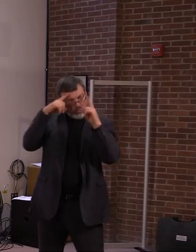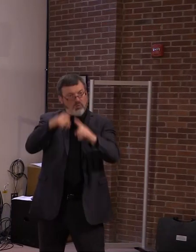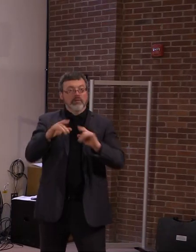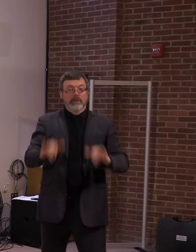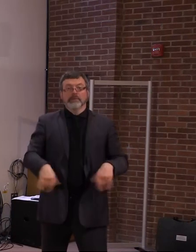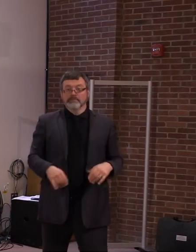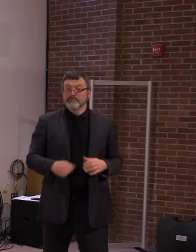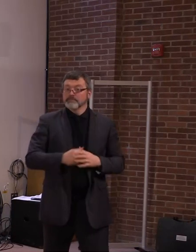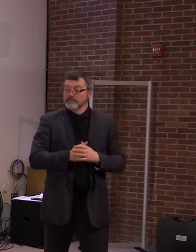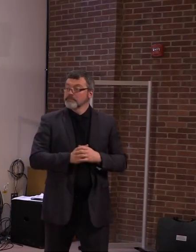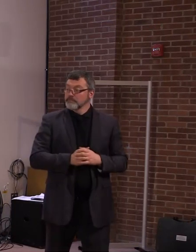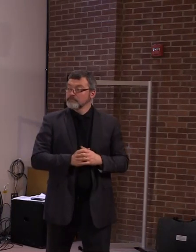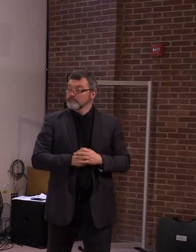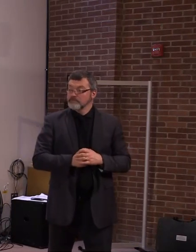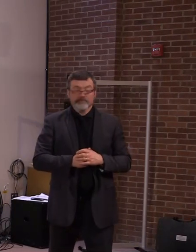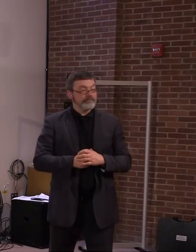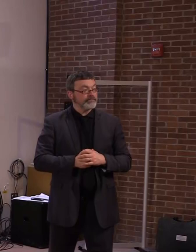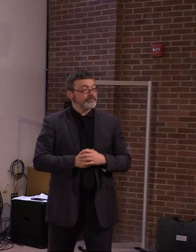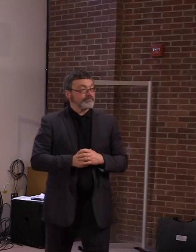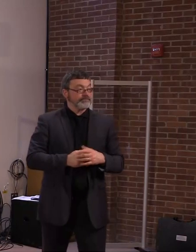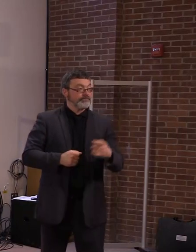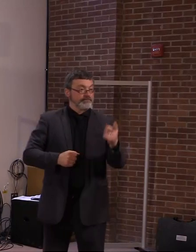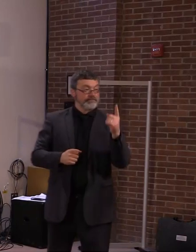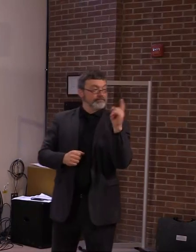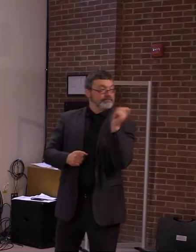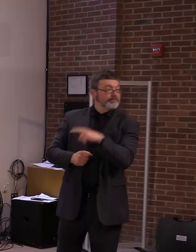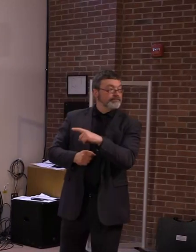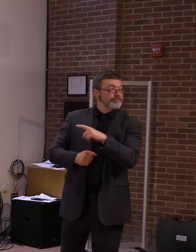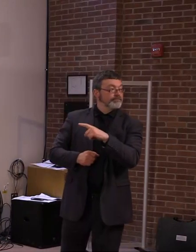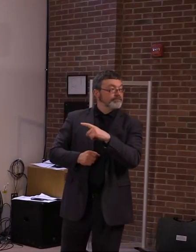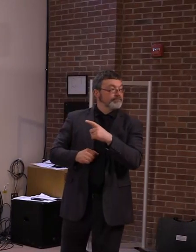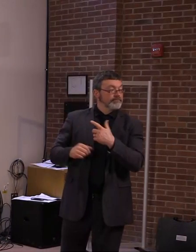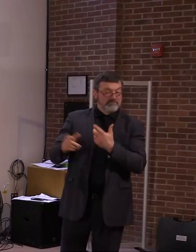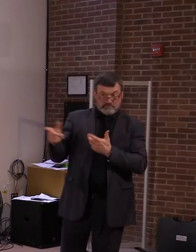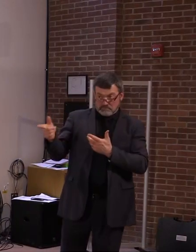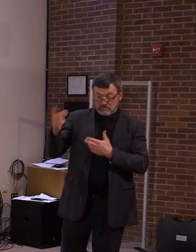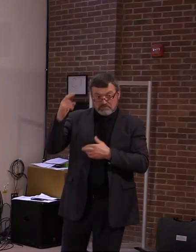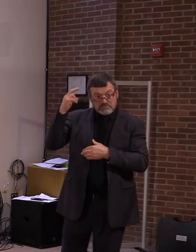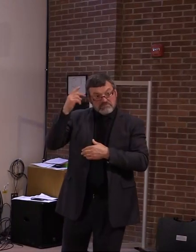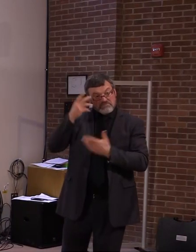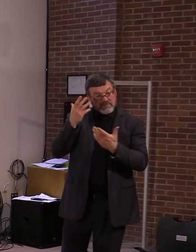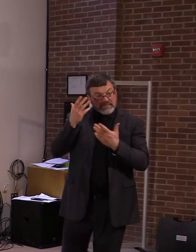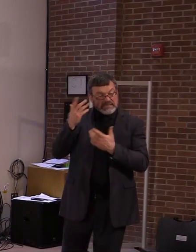Is there any consideration of a financial incentive, though, or anything that could,